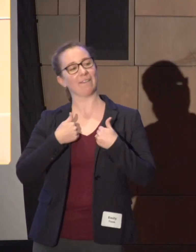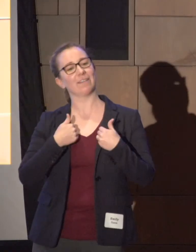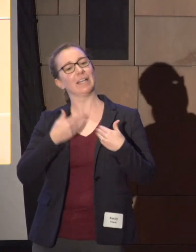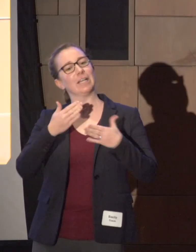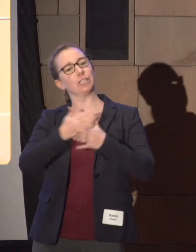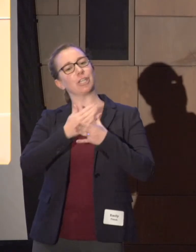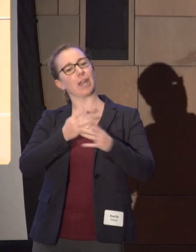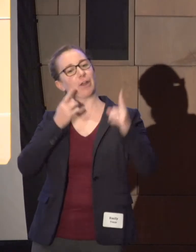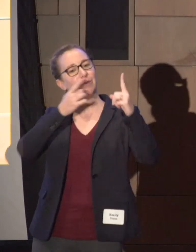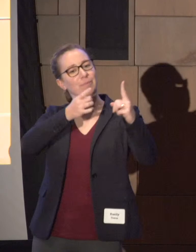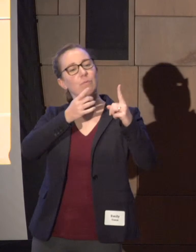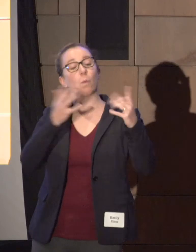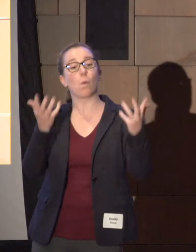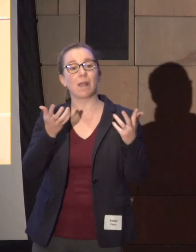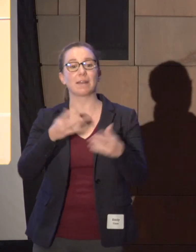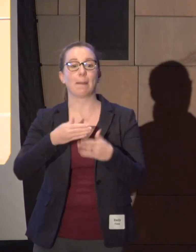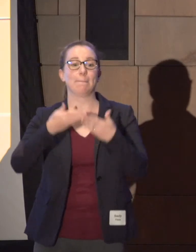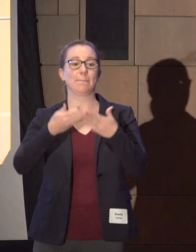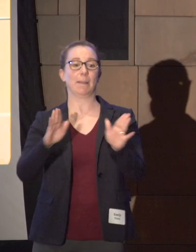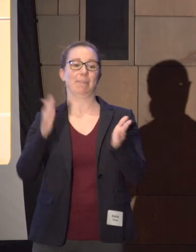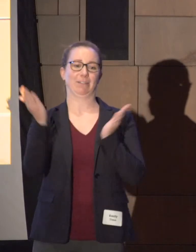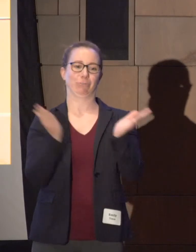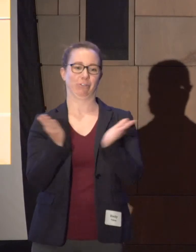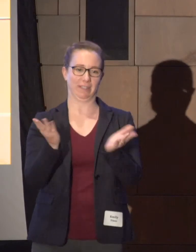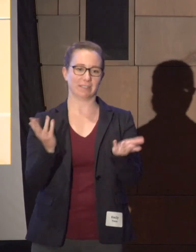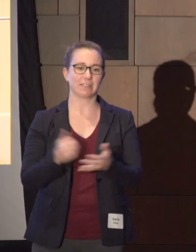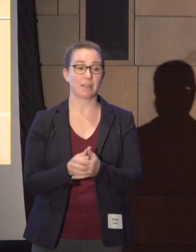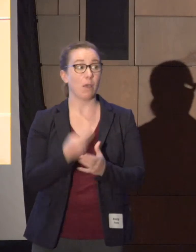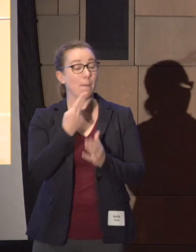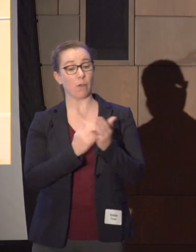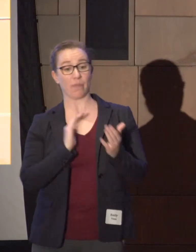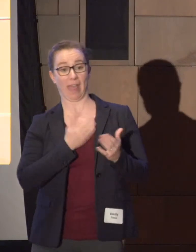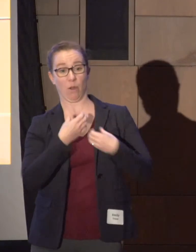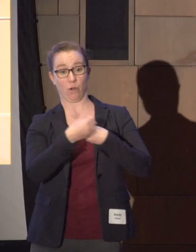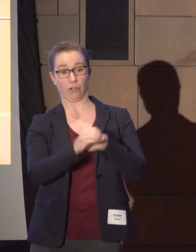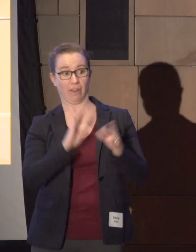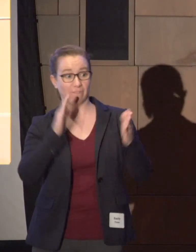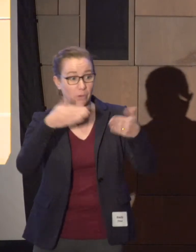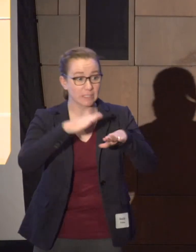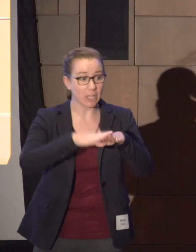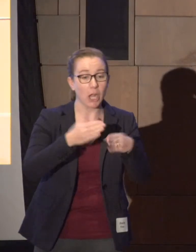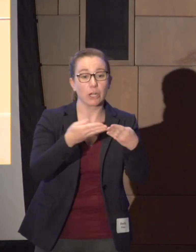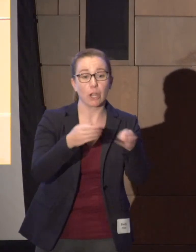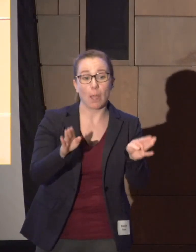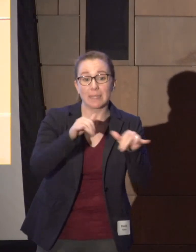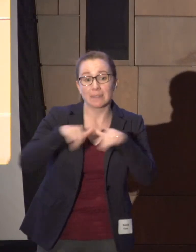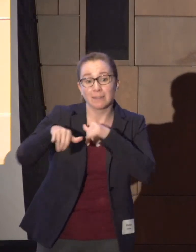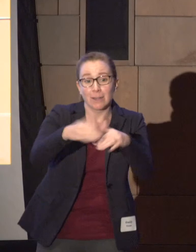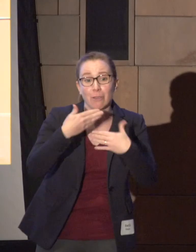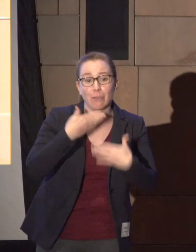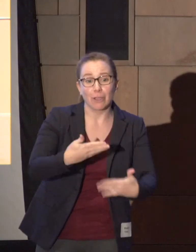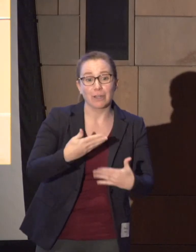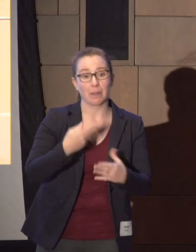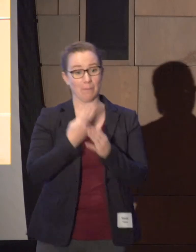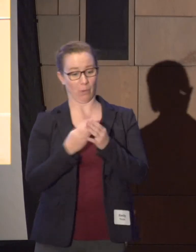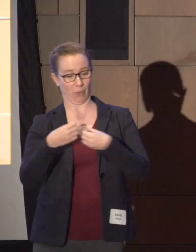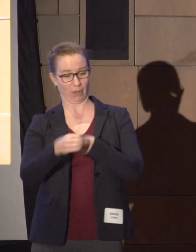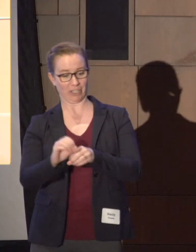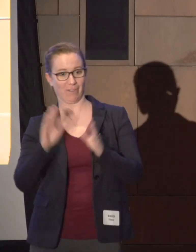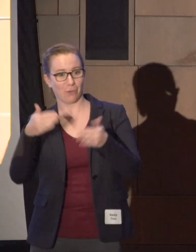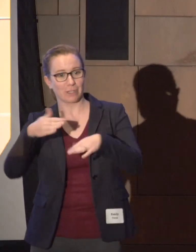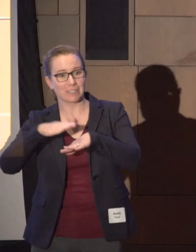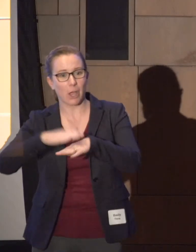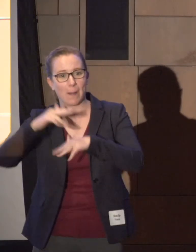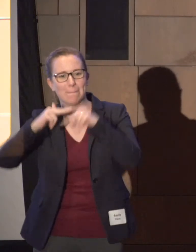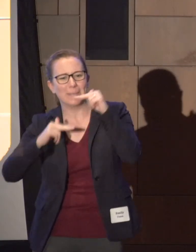value, public service. Both of our organizations focus on the common good. Both of our organizations focus on